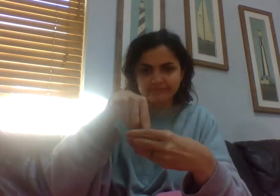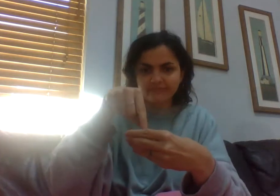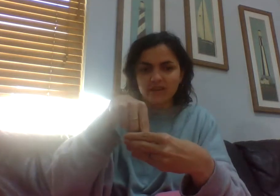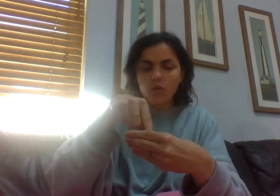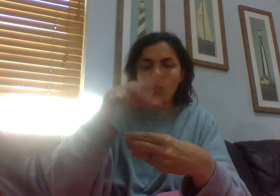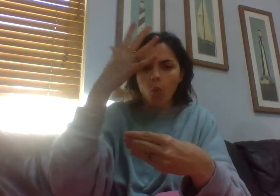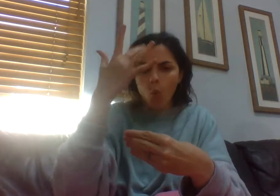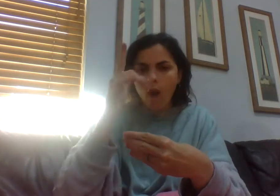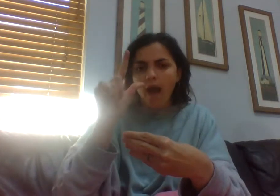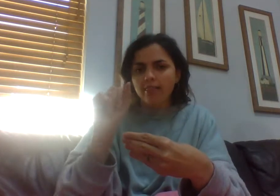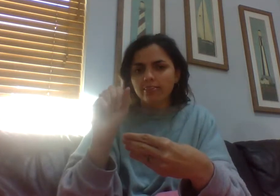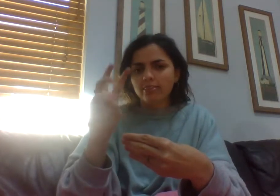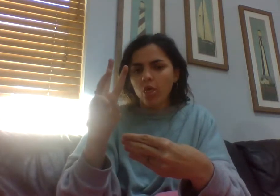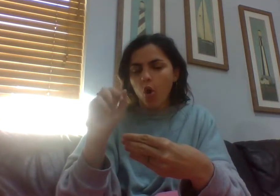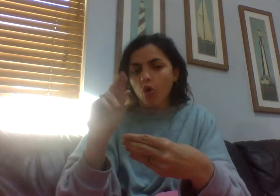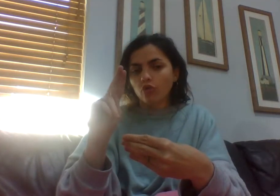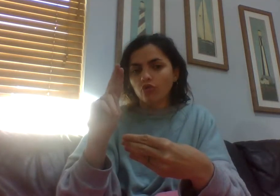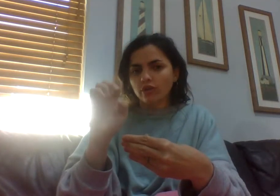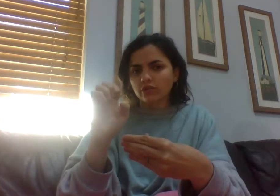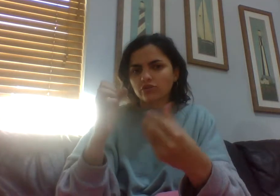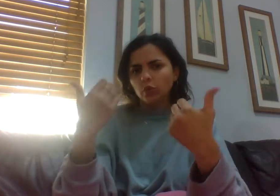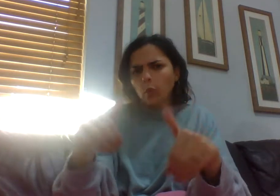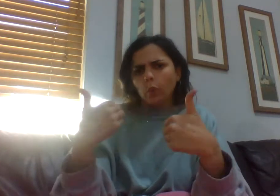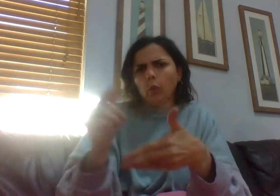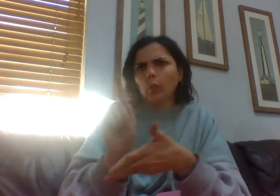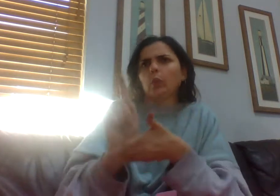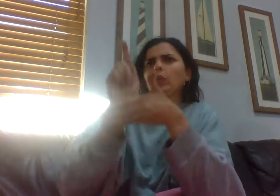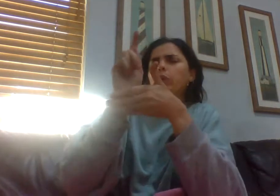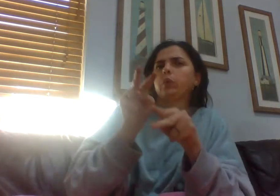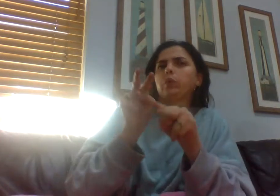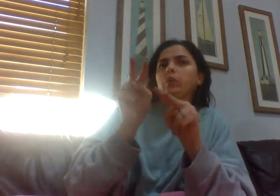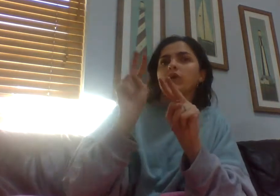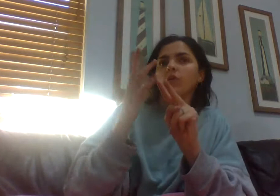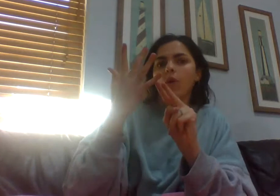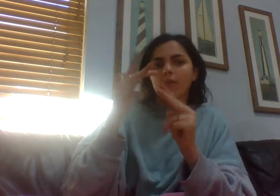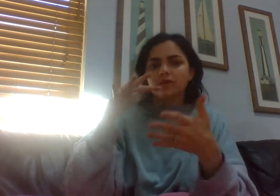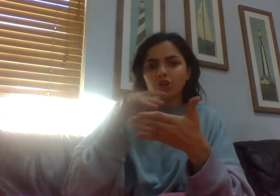such a privileged status today, in that we study him in an art history course.